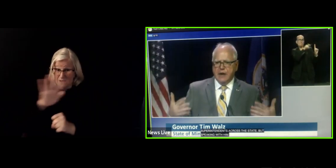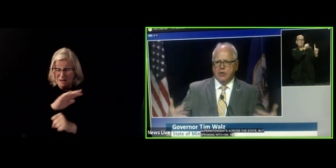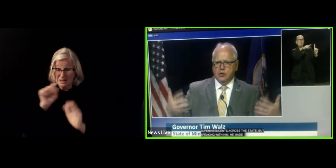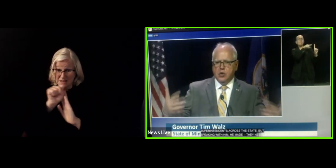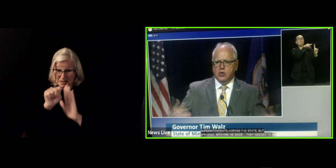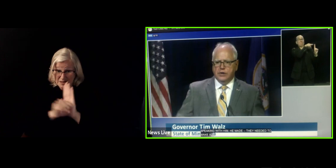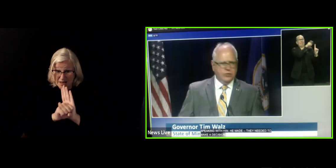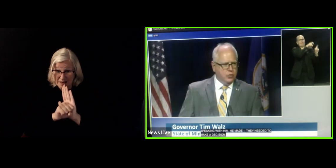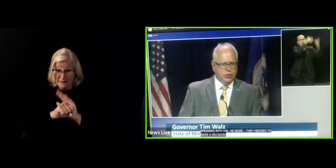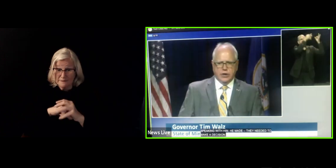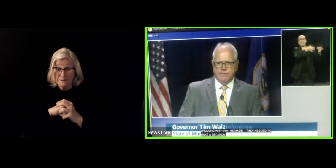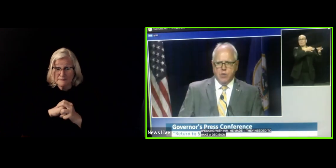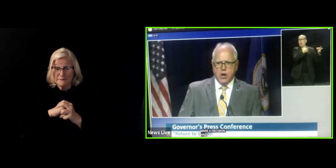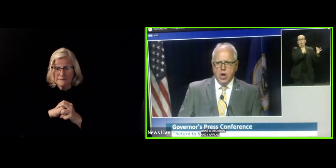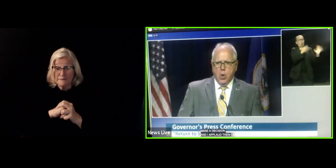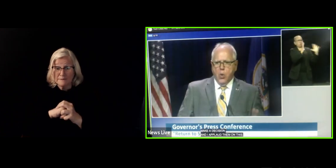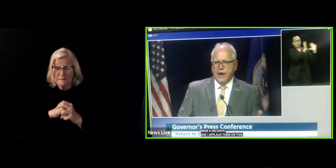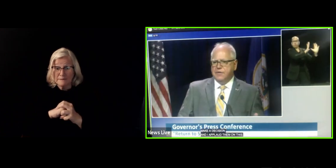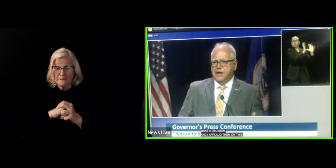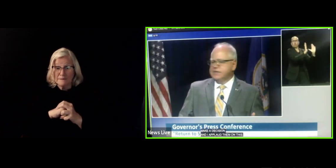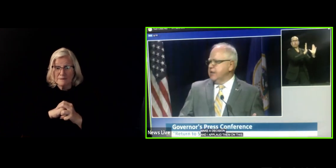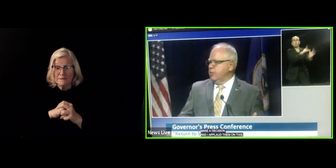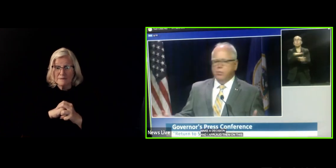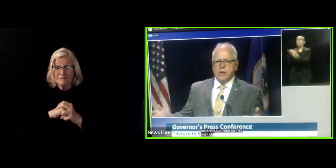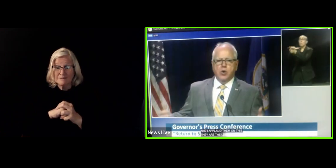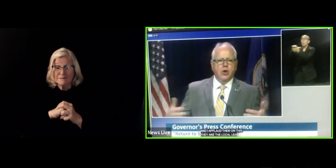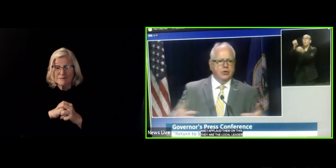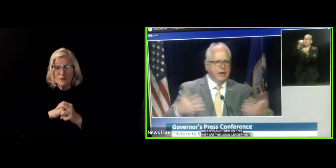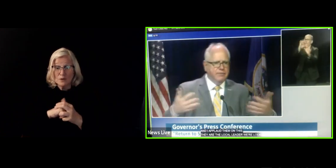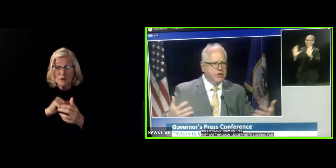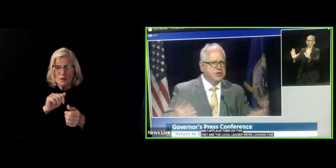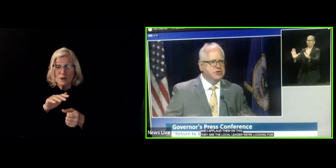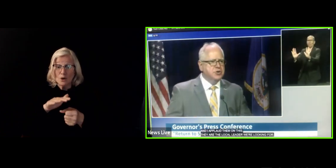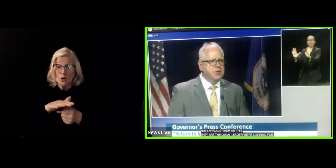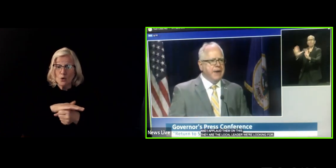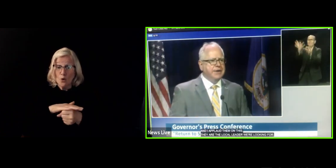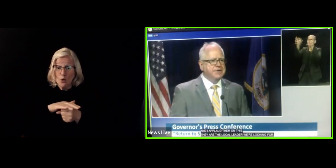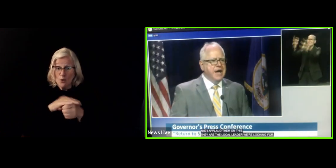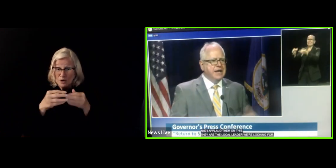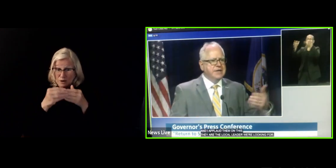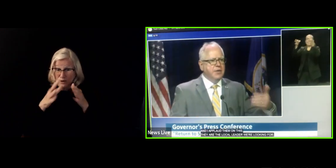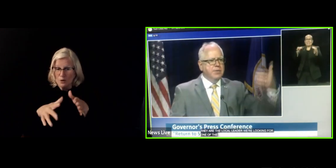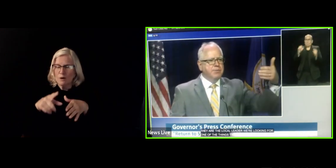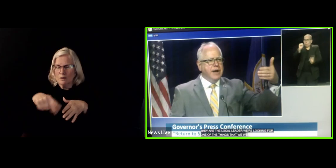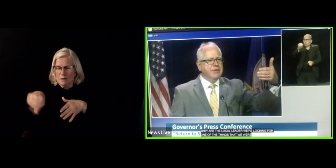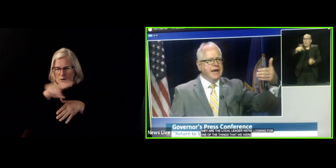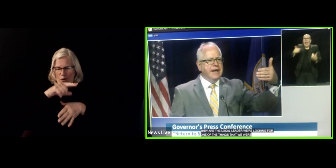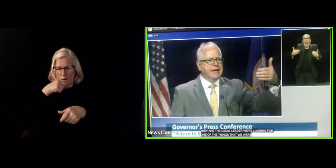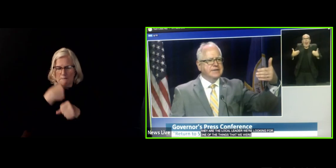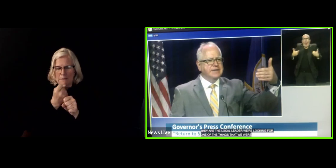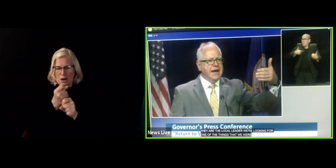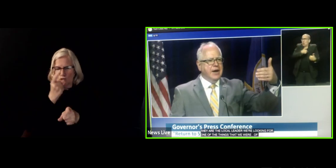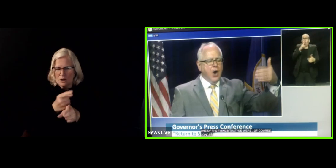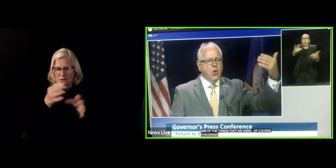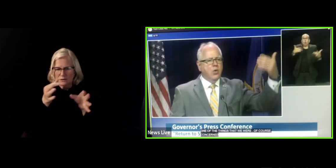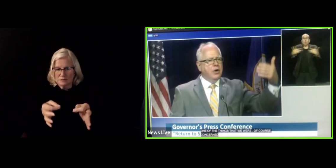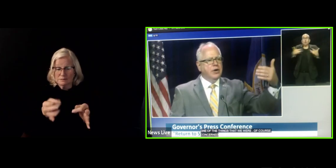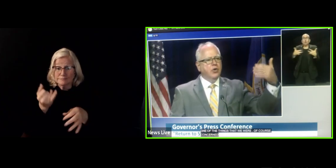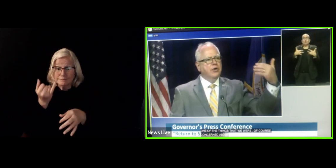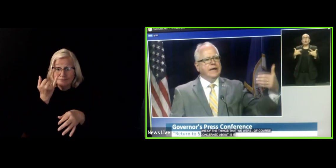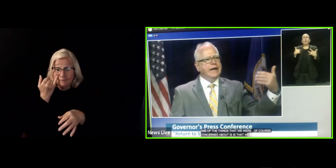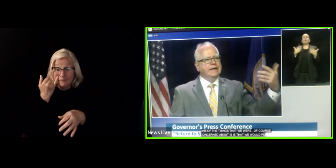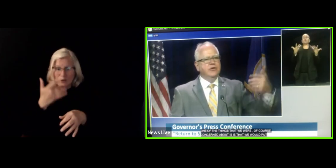They are the local leaders we're looking for. One of the things that we were, of course, concerned about is that we would put out data and say, oh,